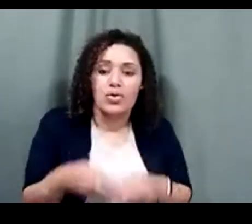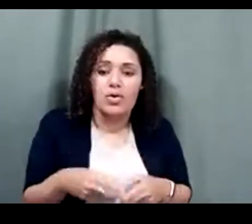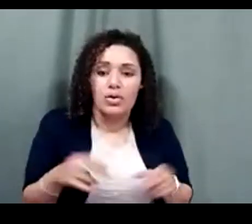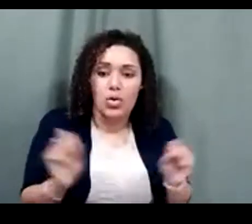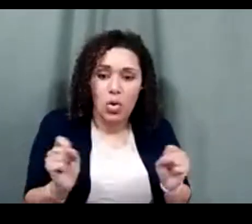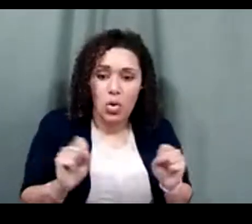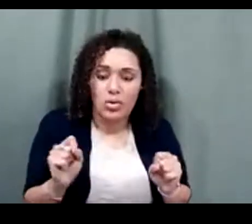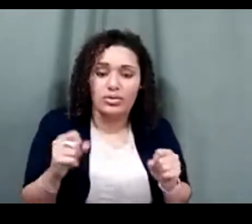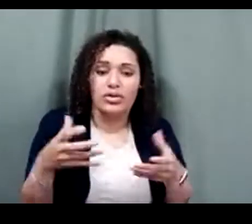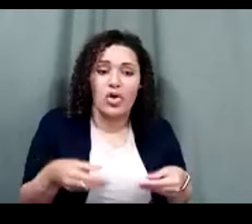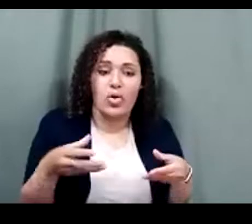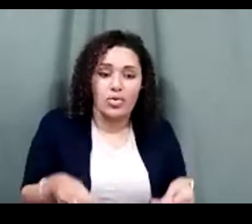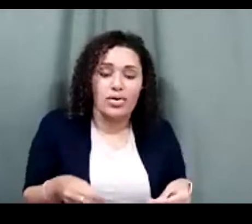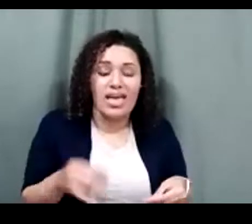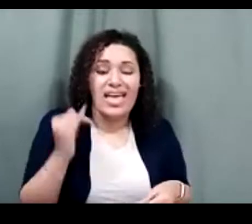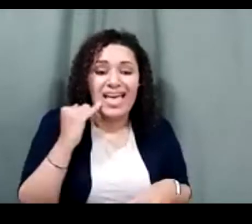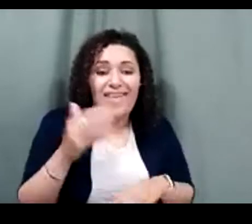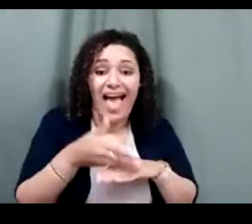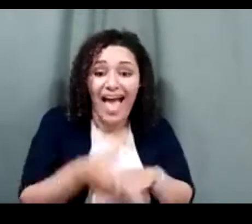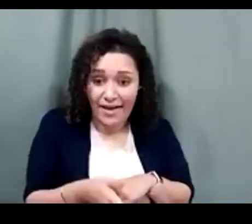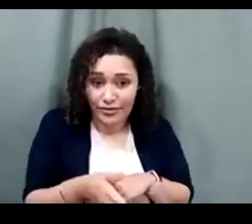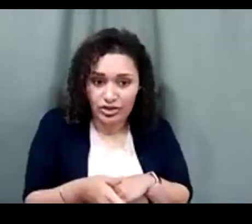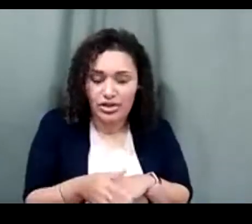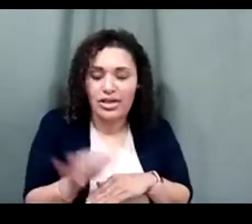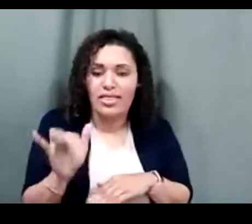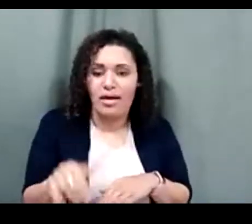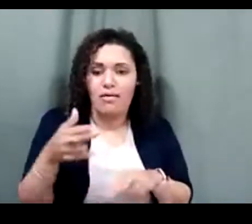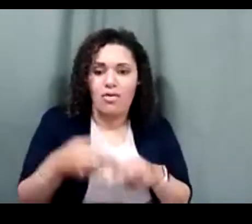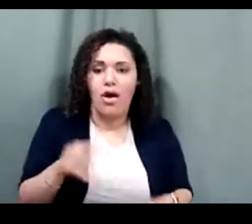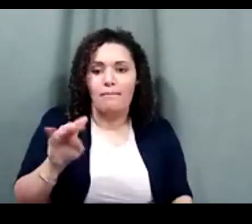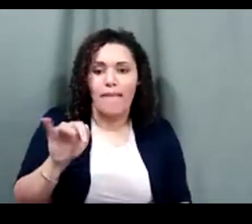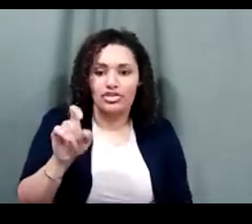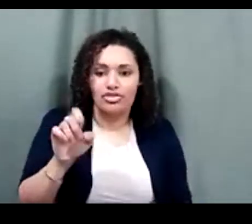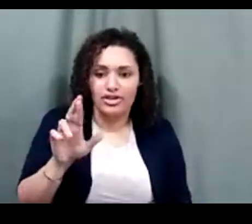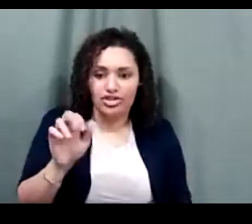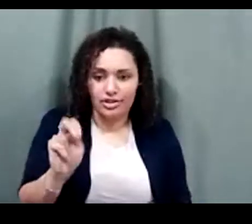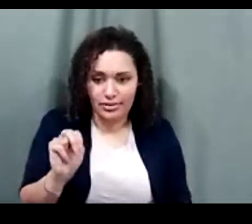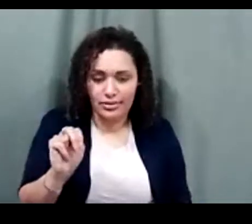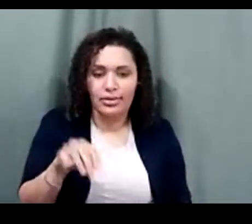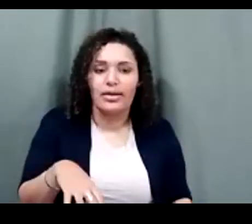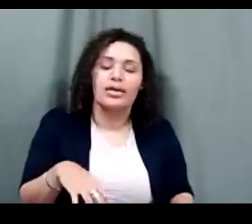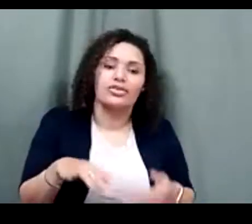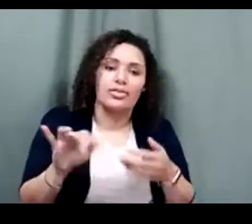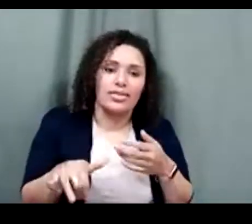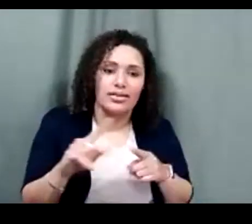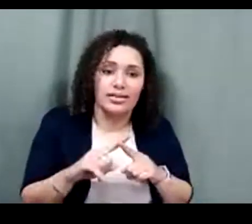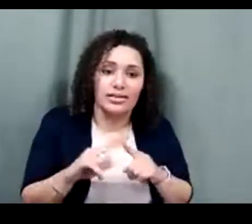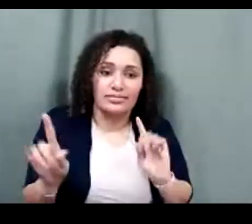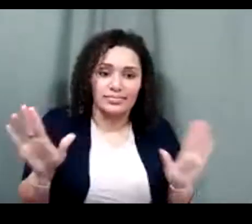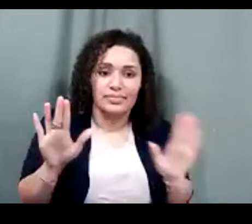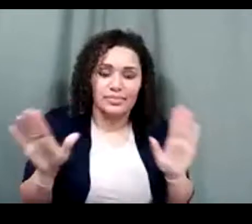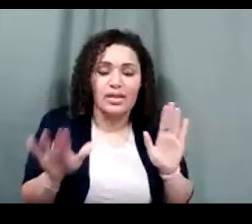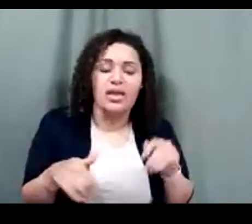after fermentation, it's called maceration. So if you ever hear those two terms, cold soak is before, maceration is after. And cold soak is another one of